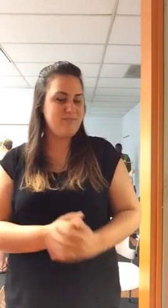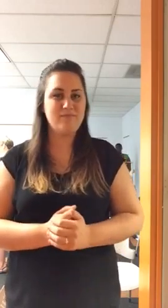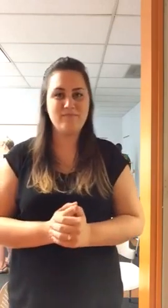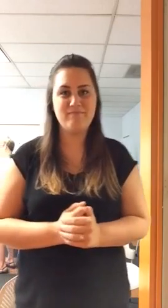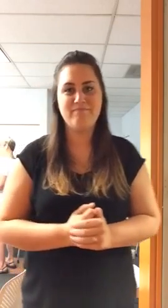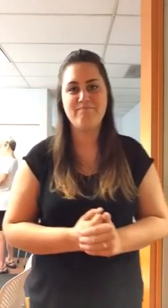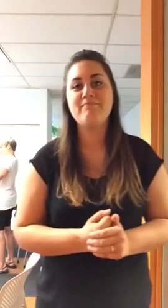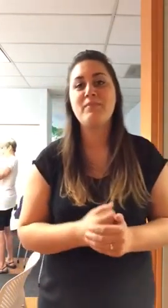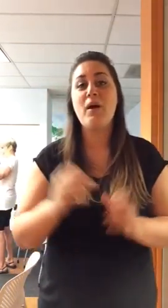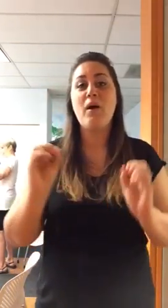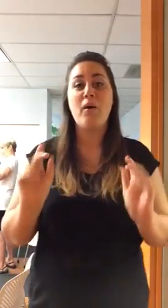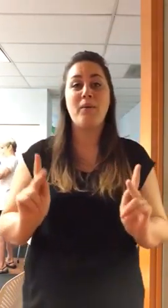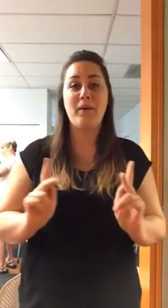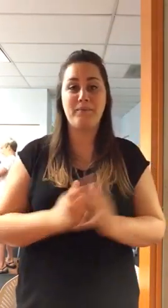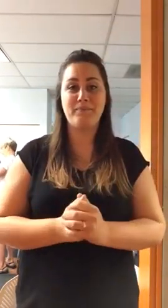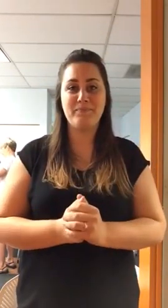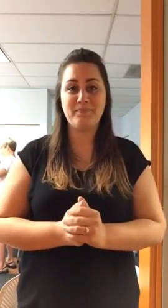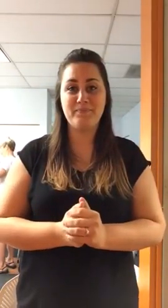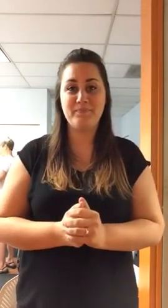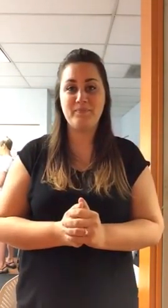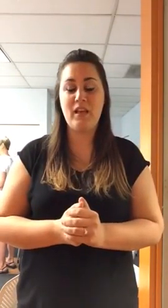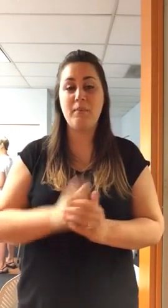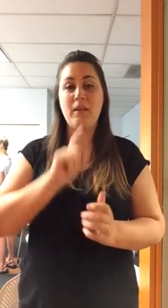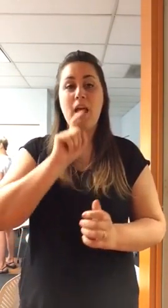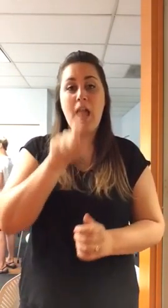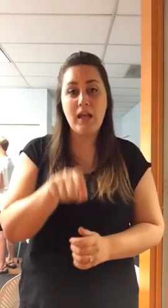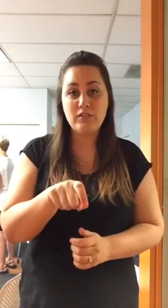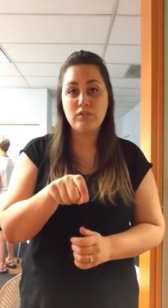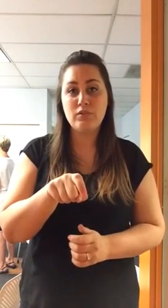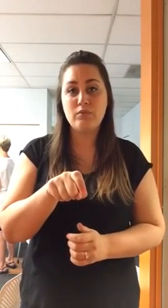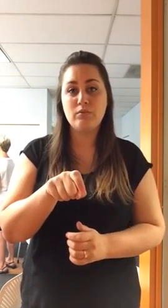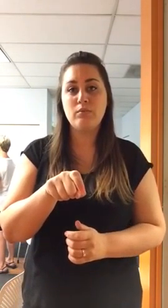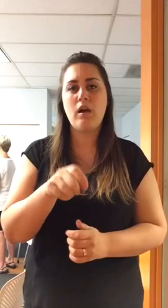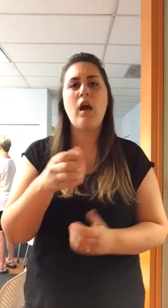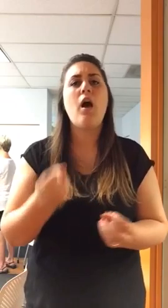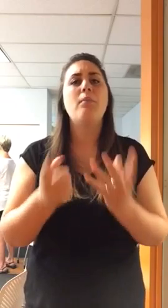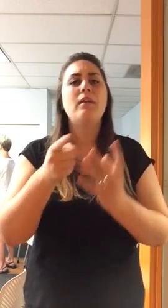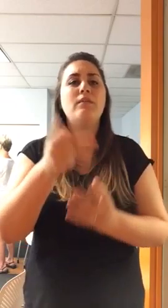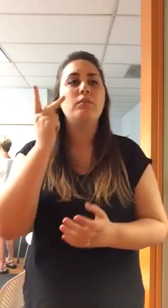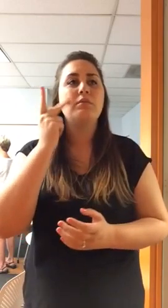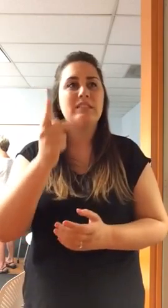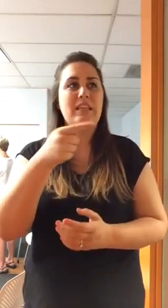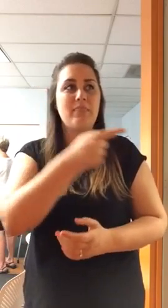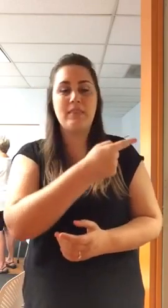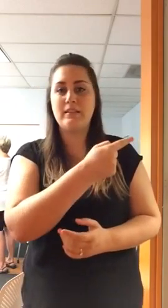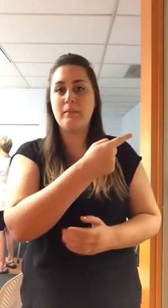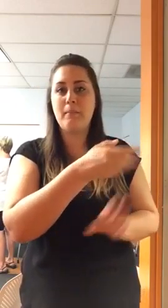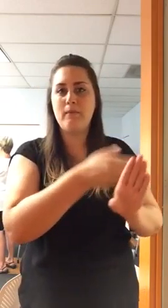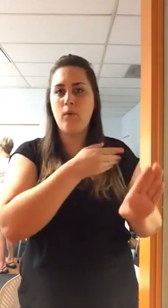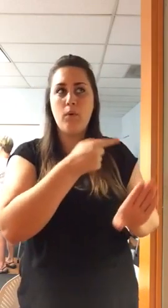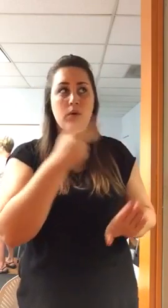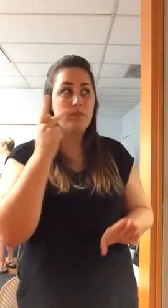All right. I'm going to ask you a question in the middle. And by the way, how many of you have seen anything like this before? Any of you have? Anyone else?